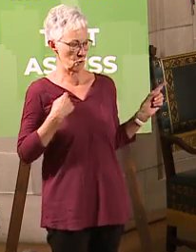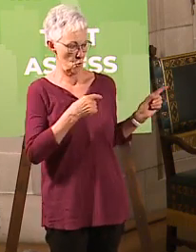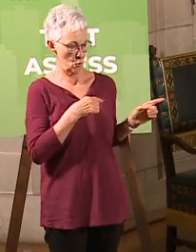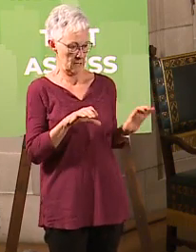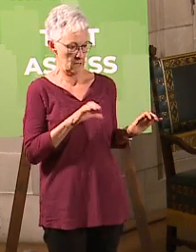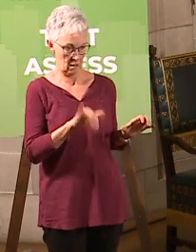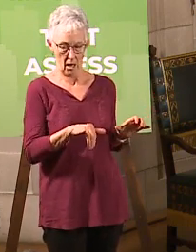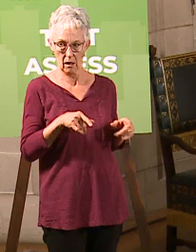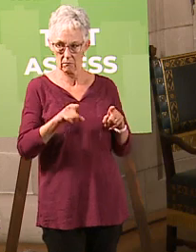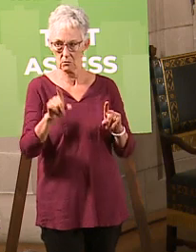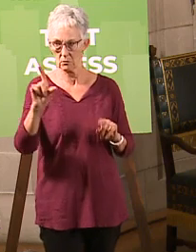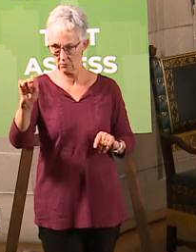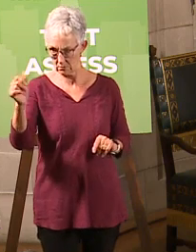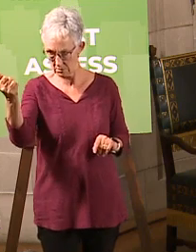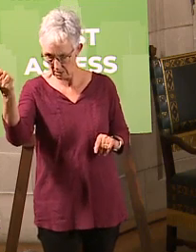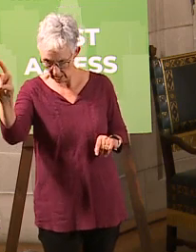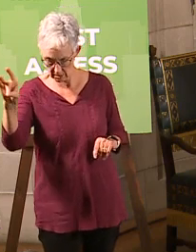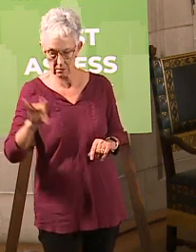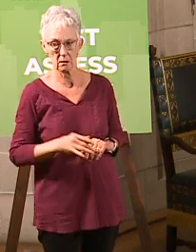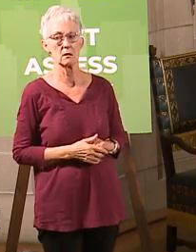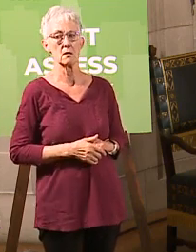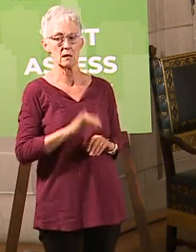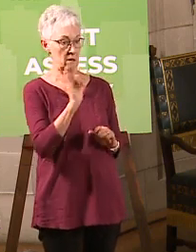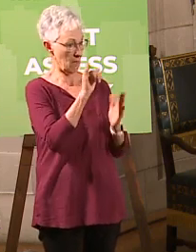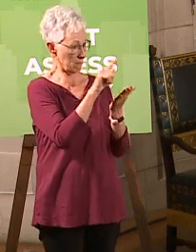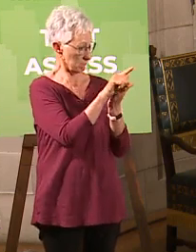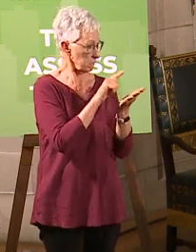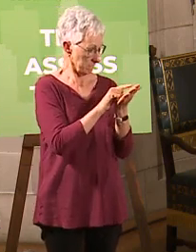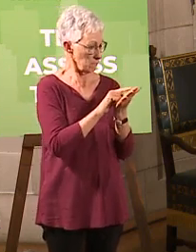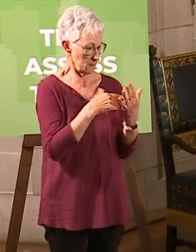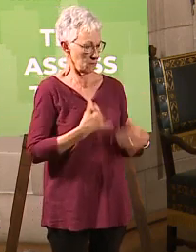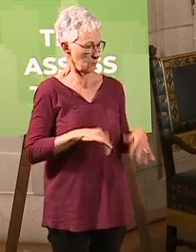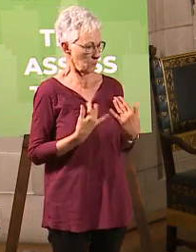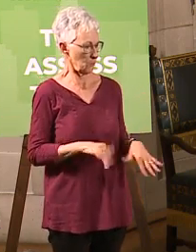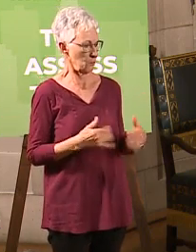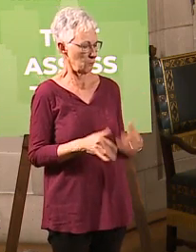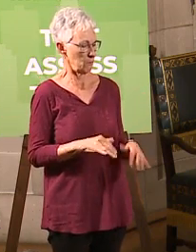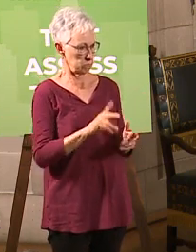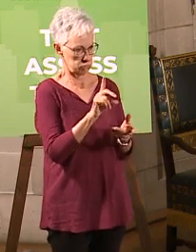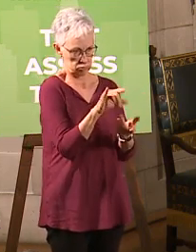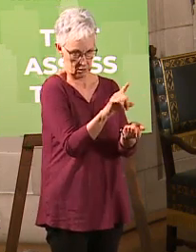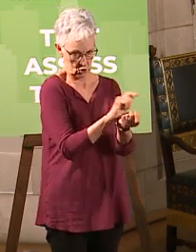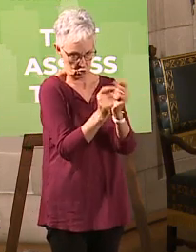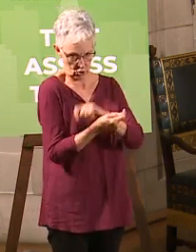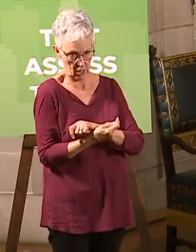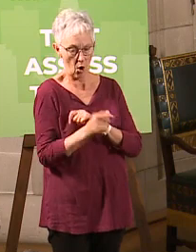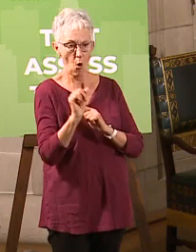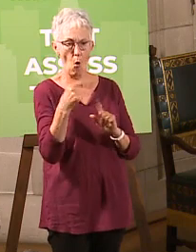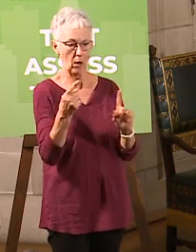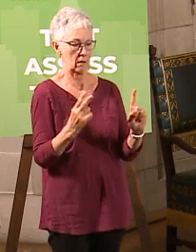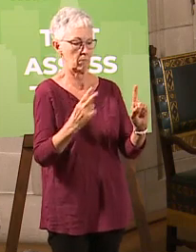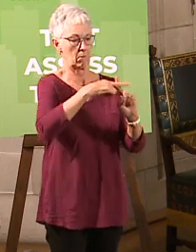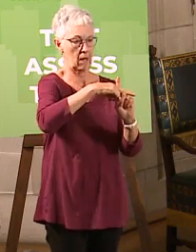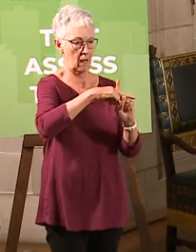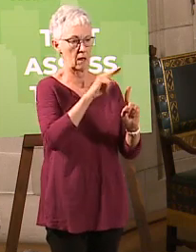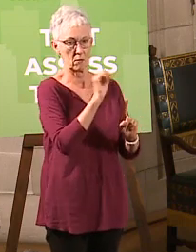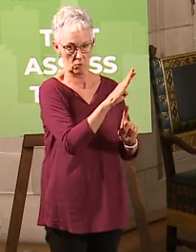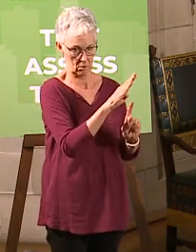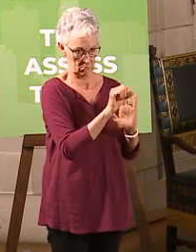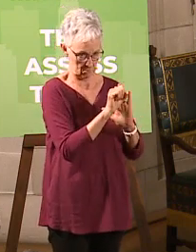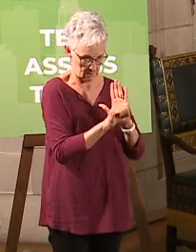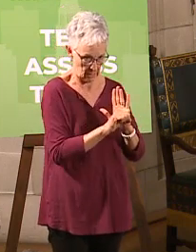designed to increase accountability within law enforcement. Given the civil unrest in Nebraska and nationally, do you believe more legislative action is needed? With regard to